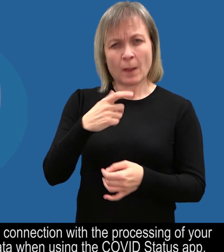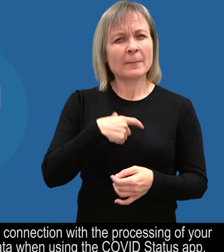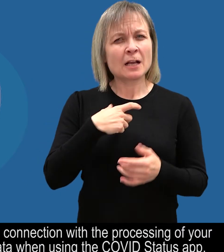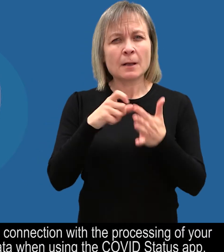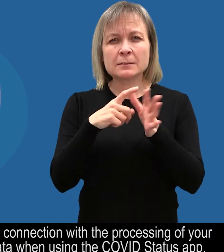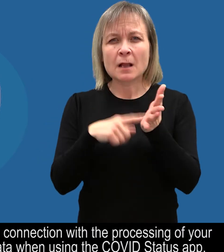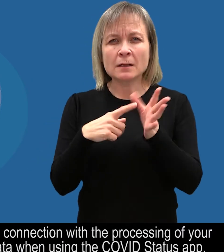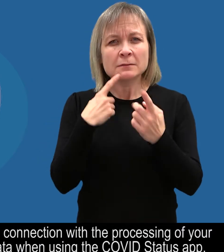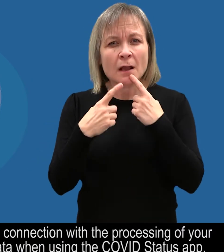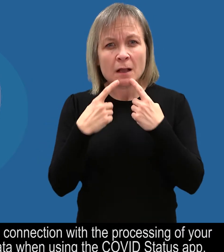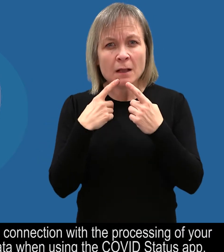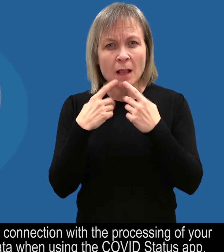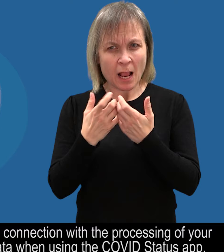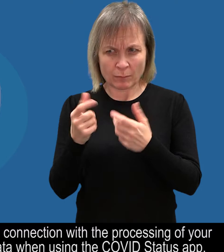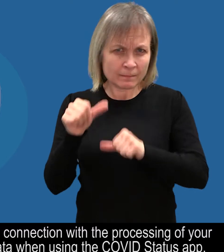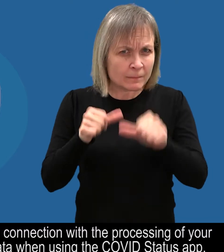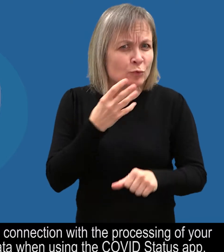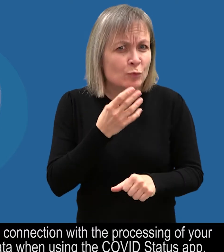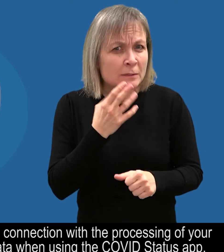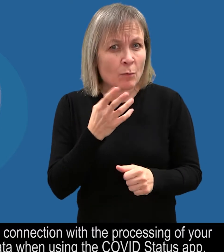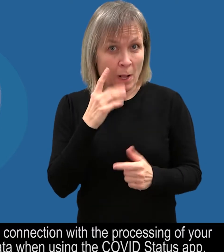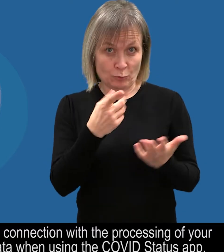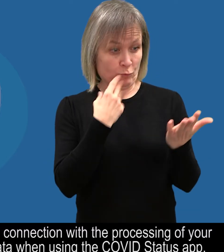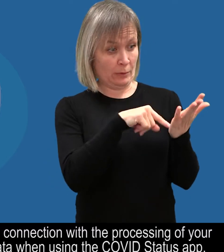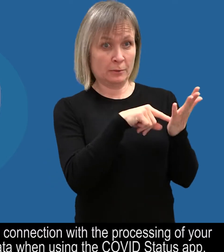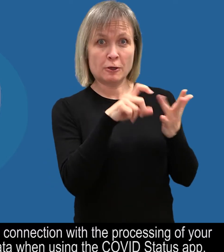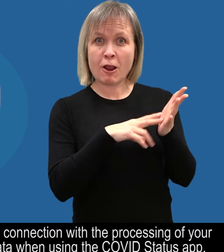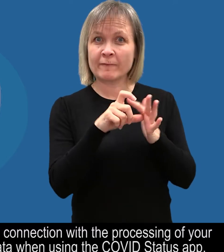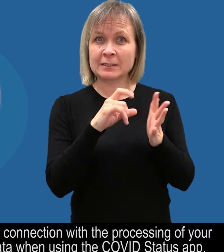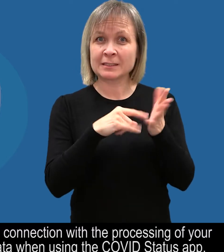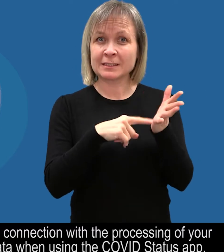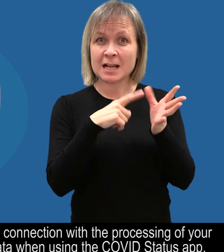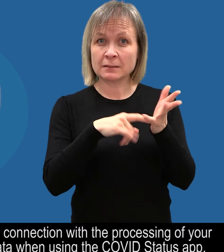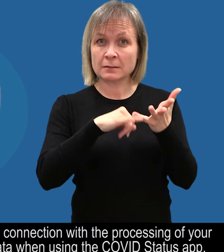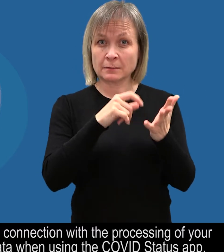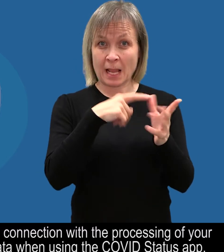Your rights in connection with the processing of your personal data when using the COVID status app.